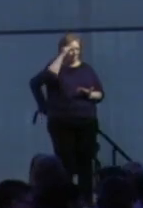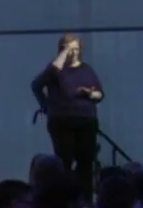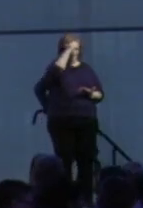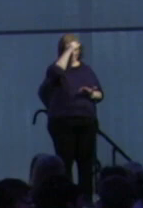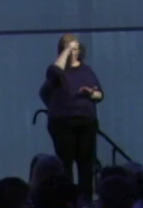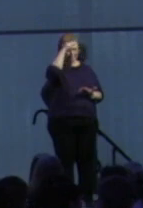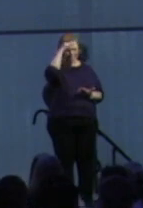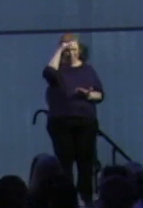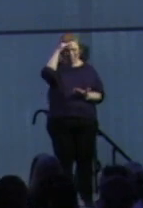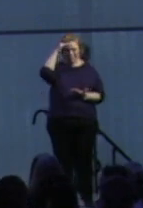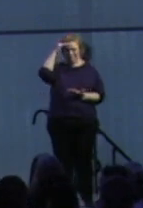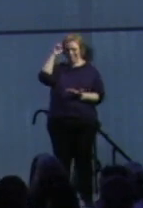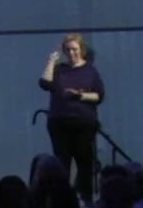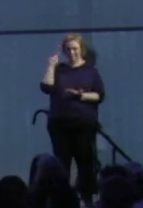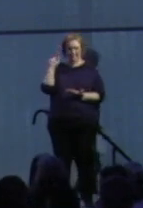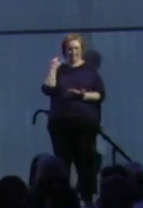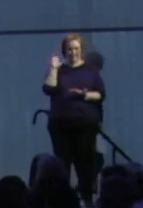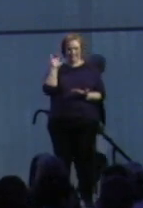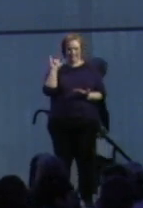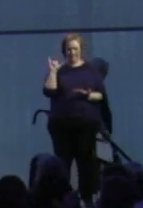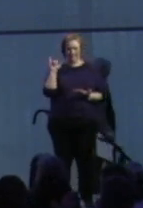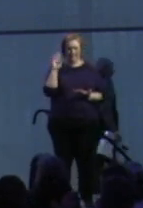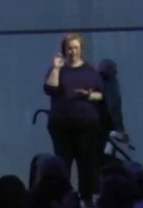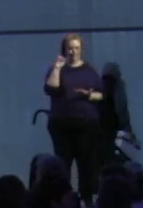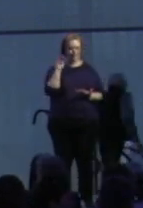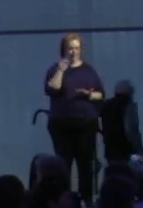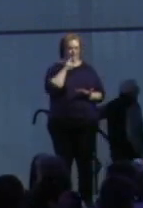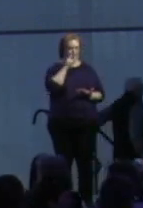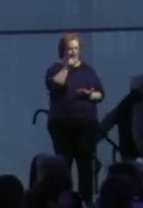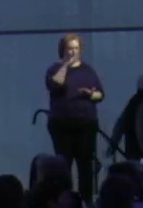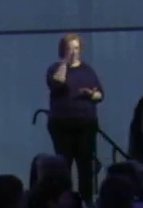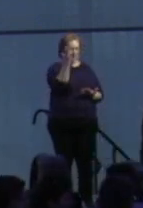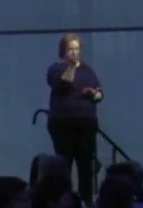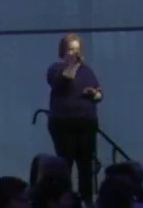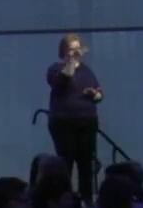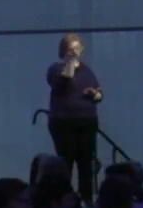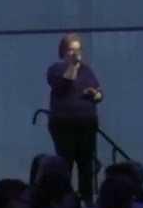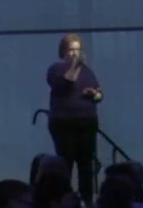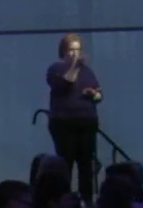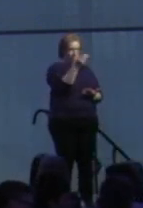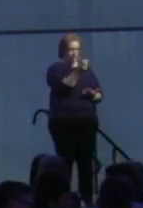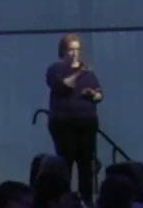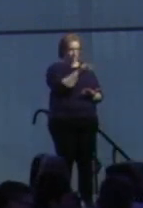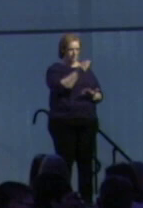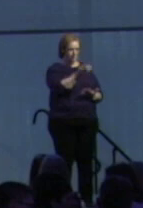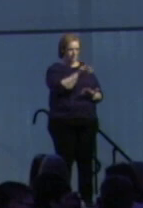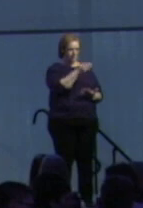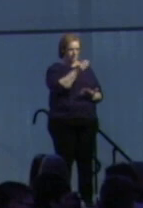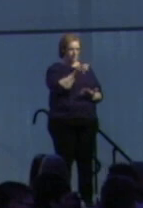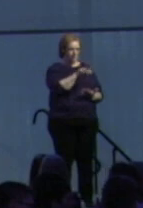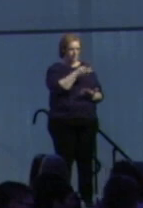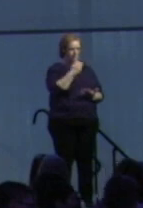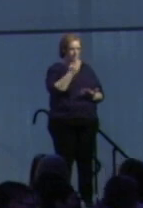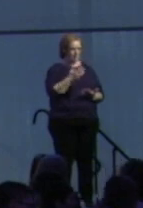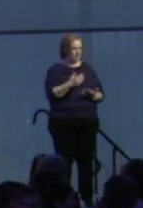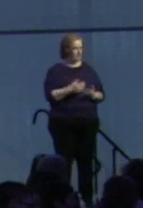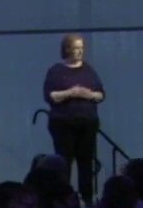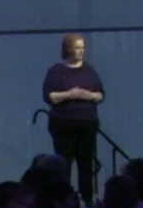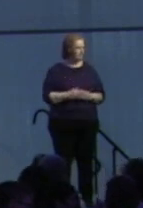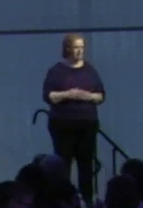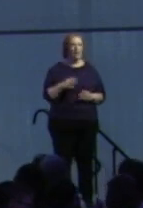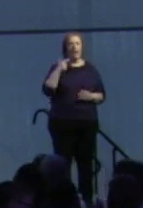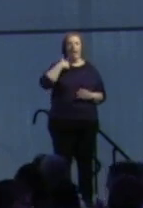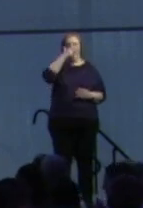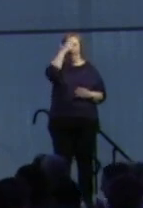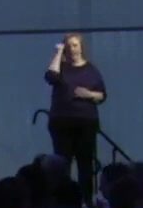Stacy? Are you on your way, being floated up with the theremin? I forgot to